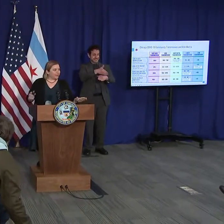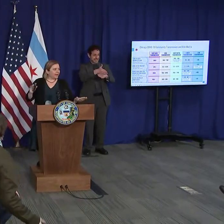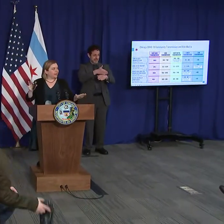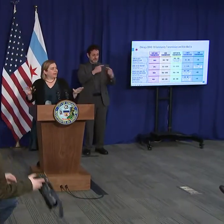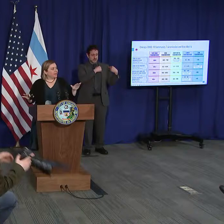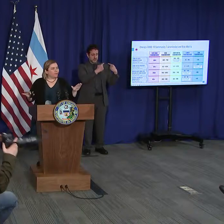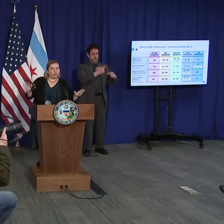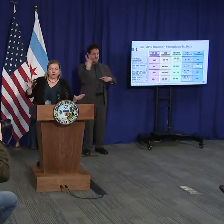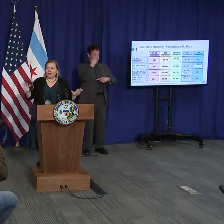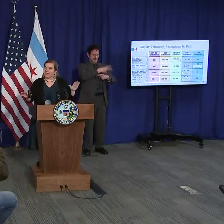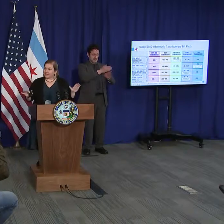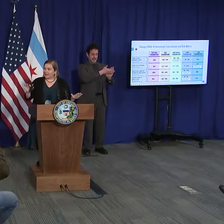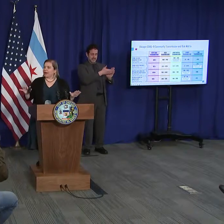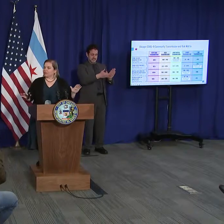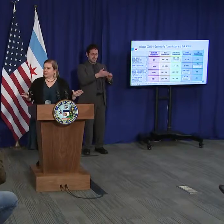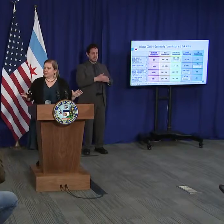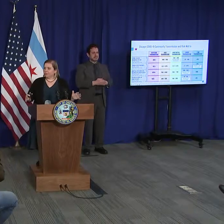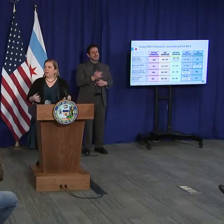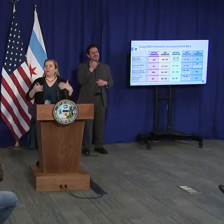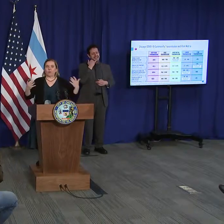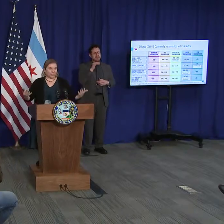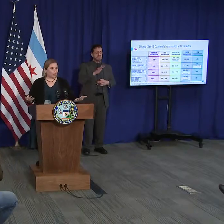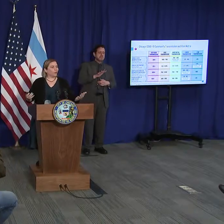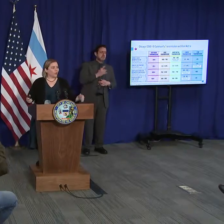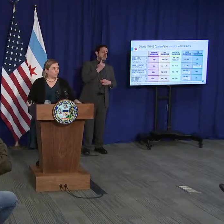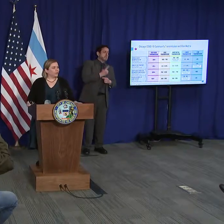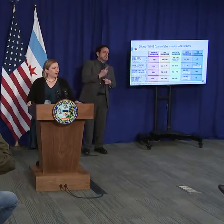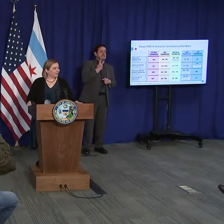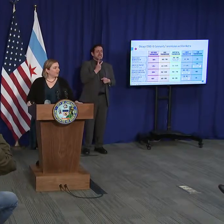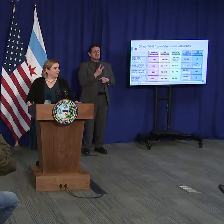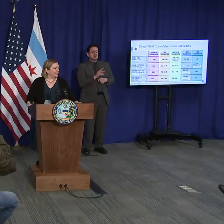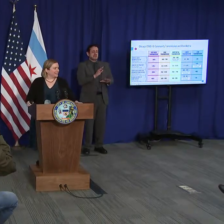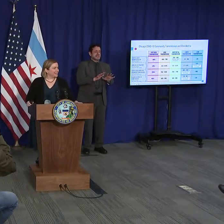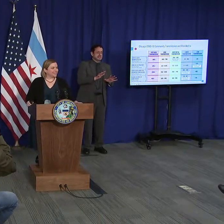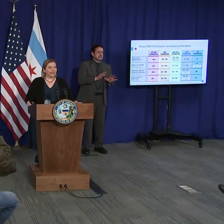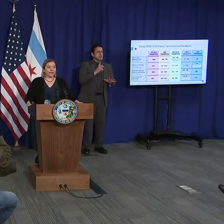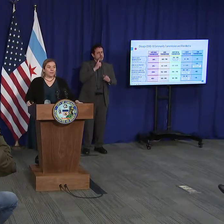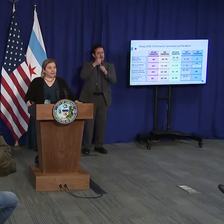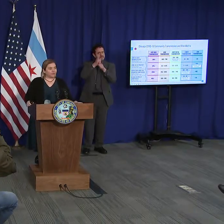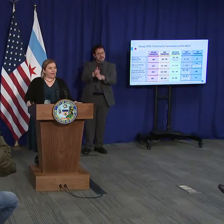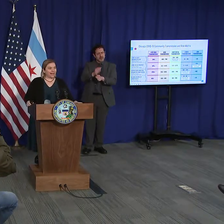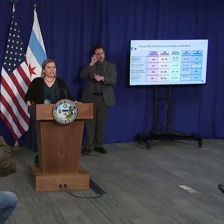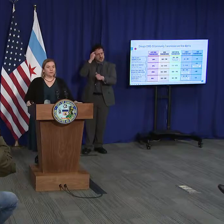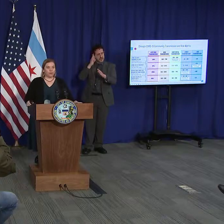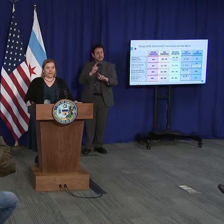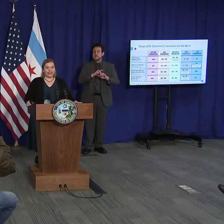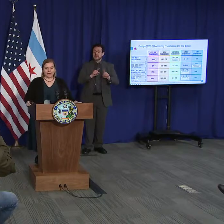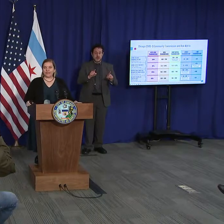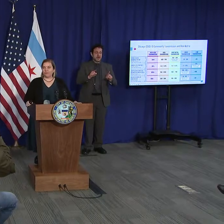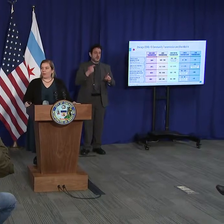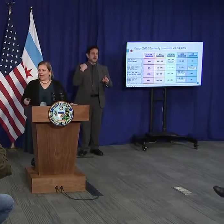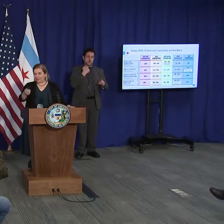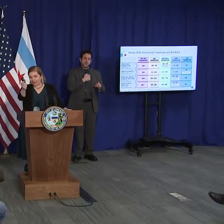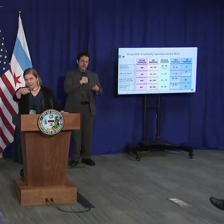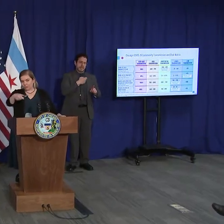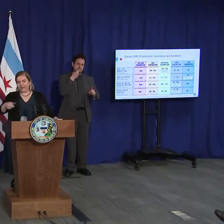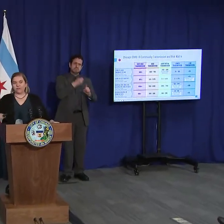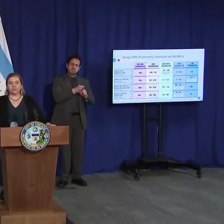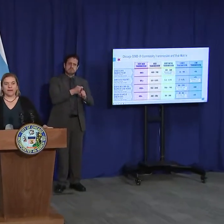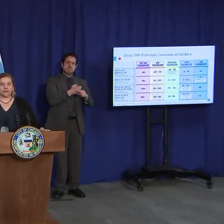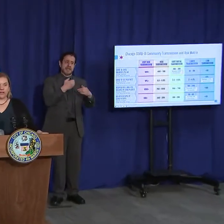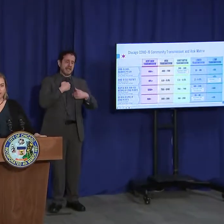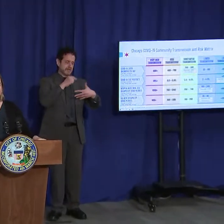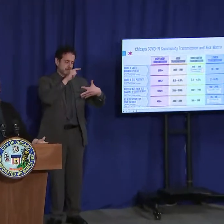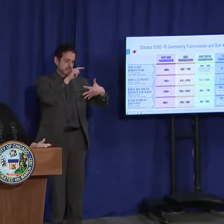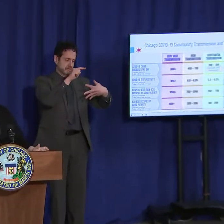you last week, if we were within a day or two, we would want to go along with the governor to be consistent. But in fact, we hit having 3